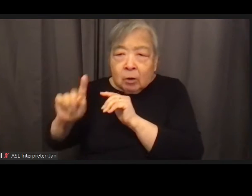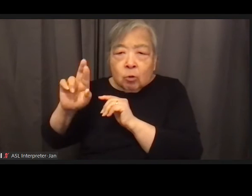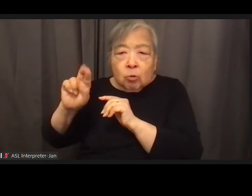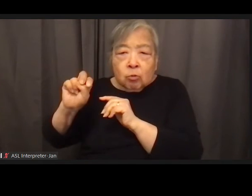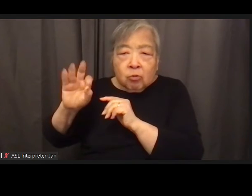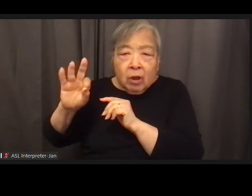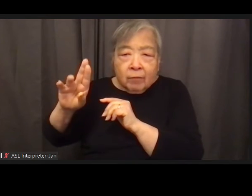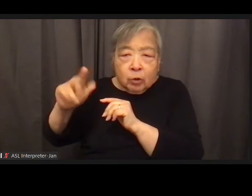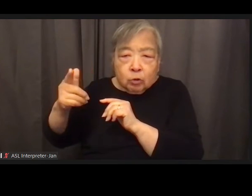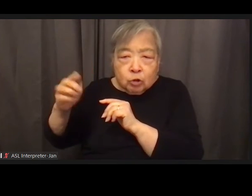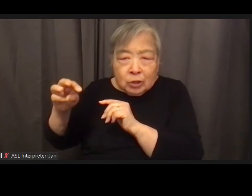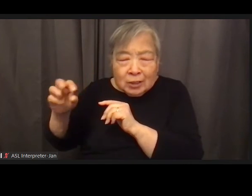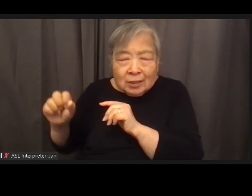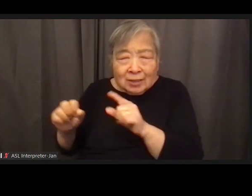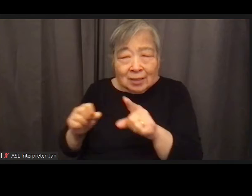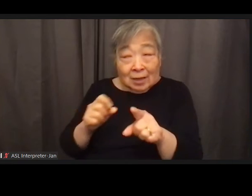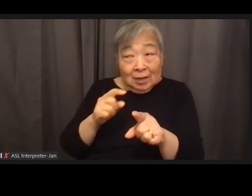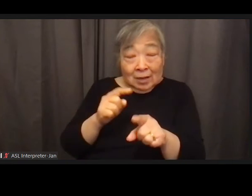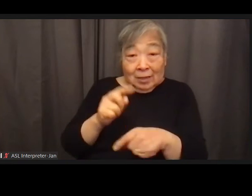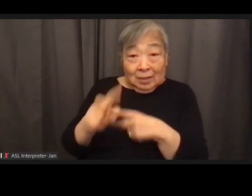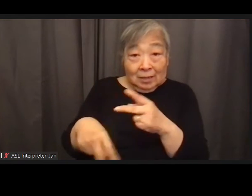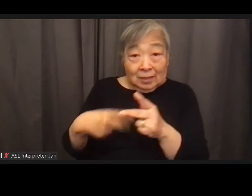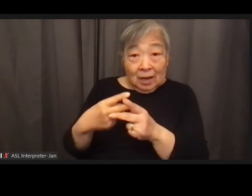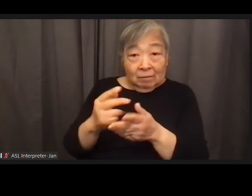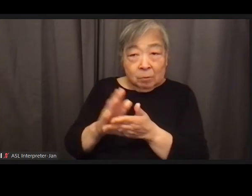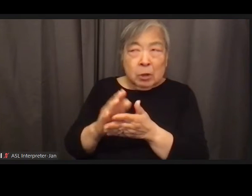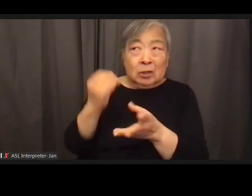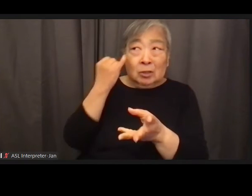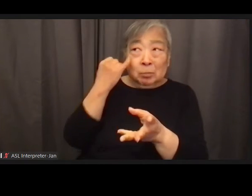that, I don't know if we were to show it today,